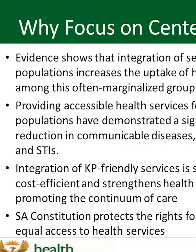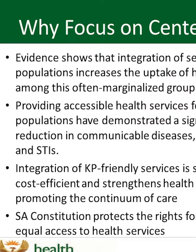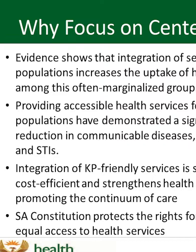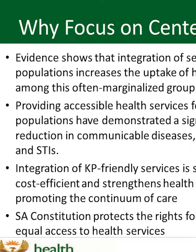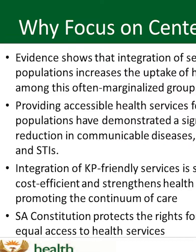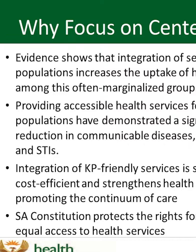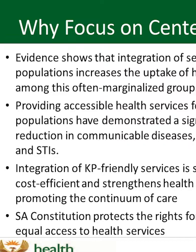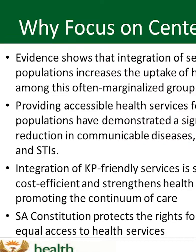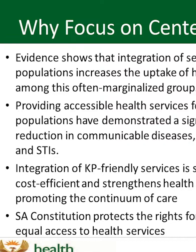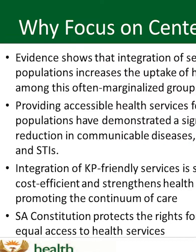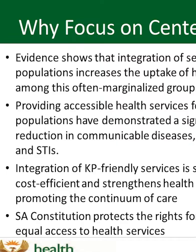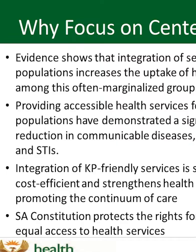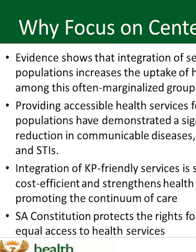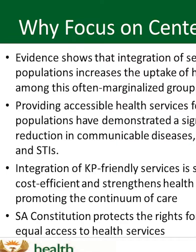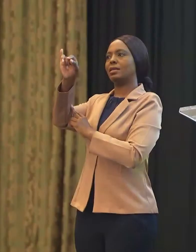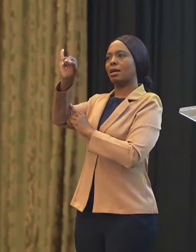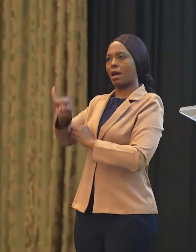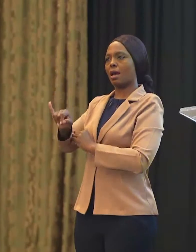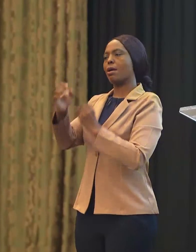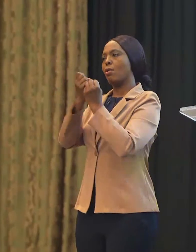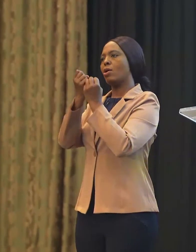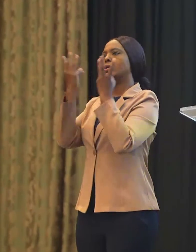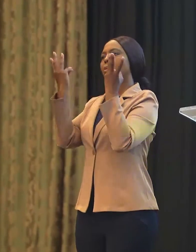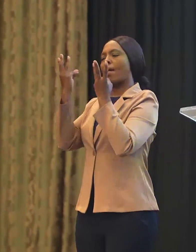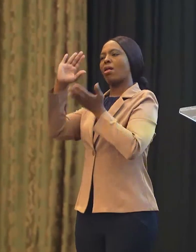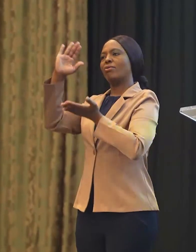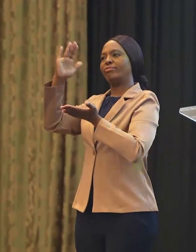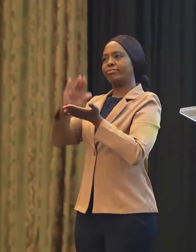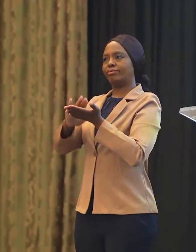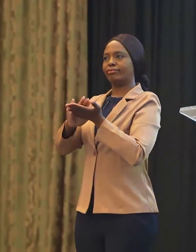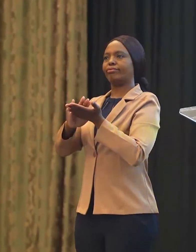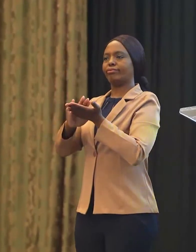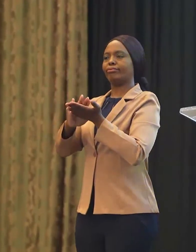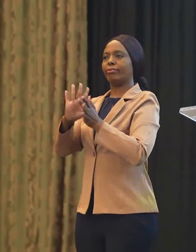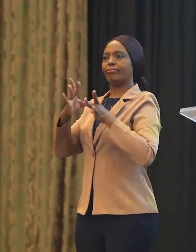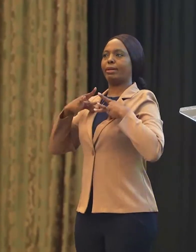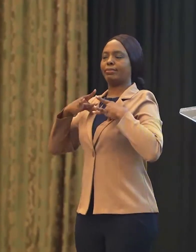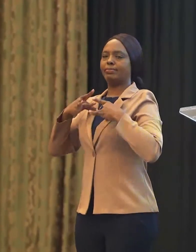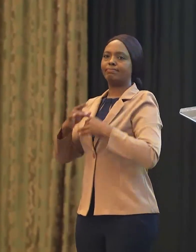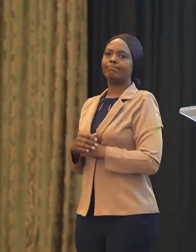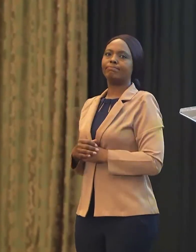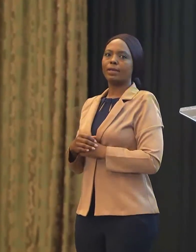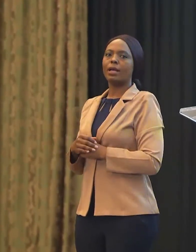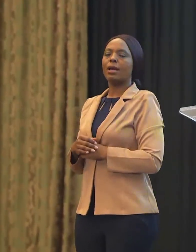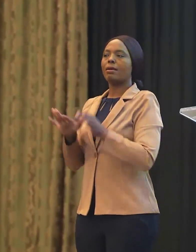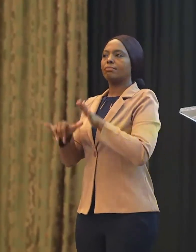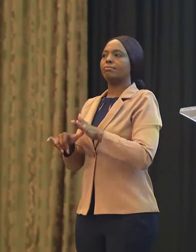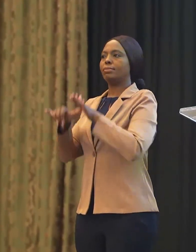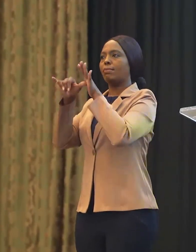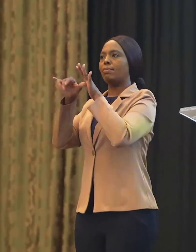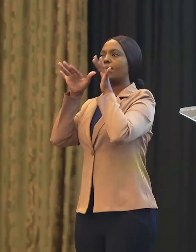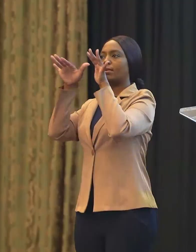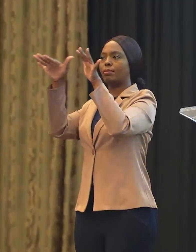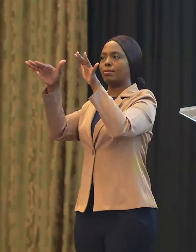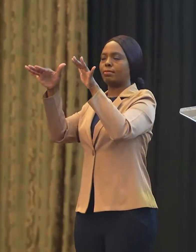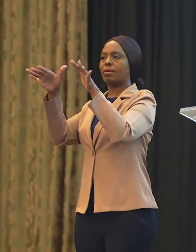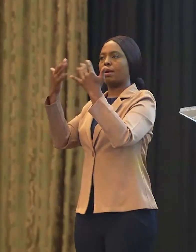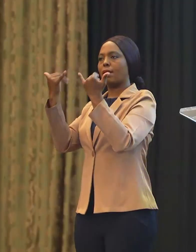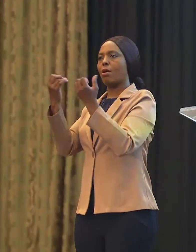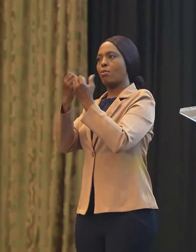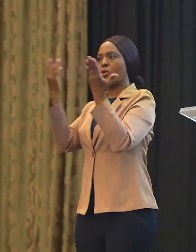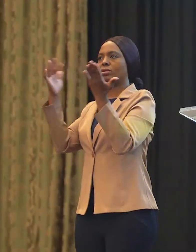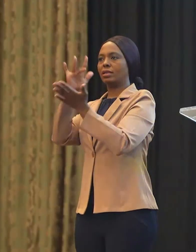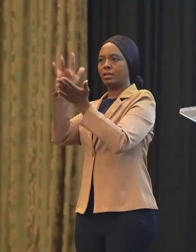the STIs. Number three, the integration of the key population friendly facilities, it is